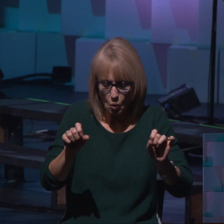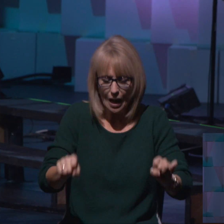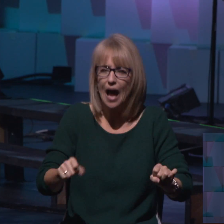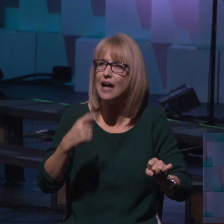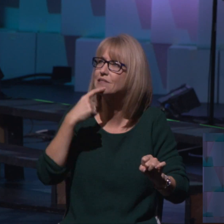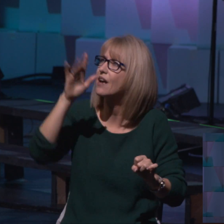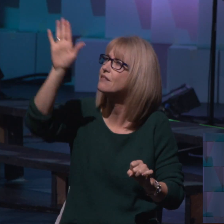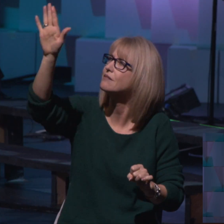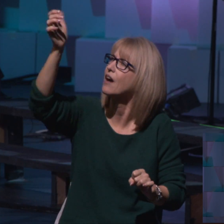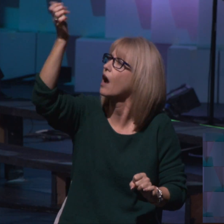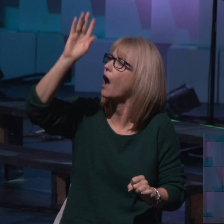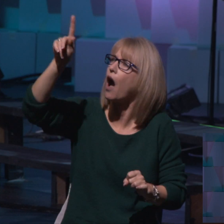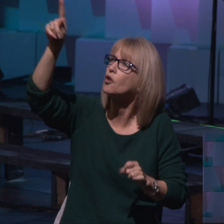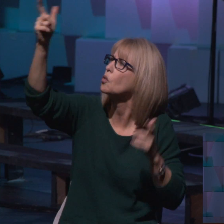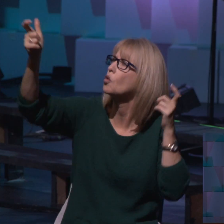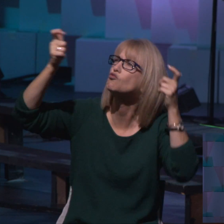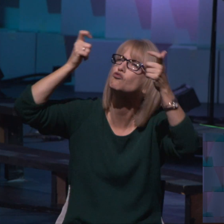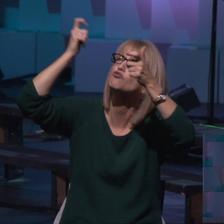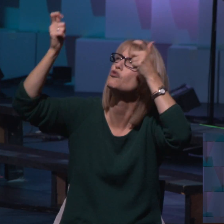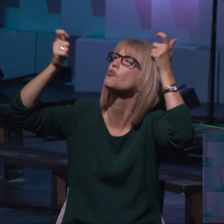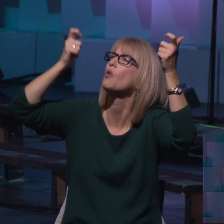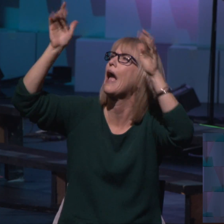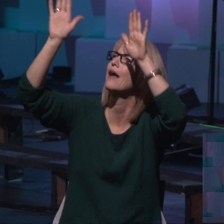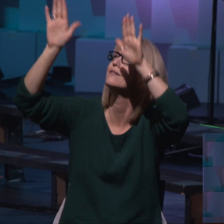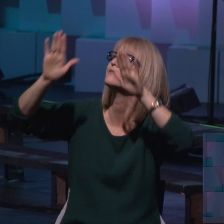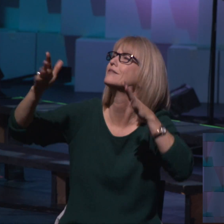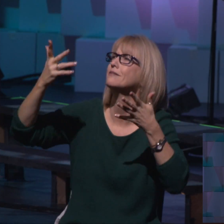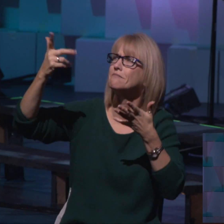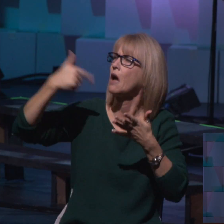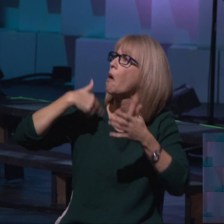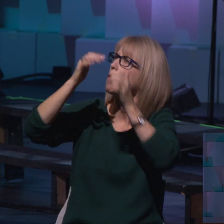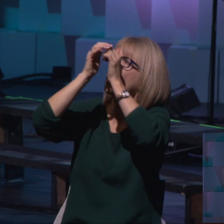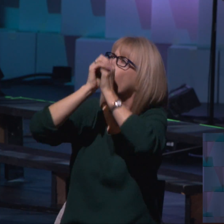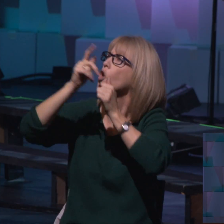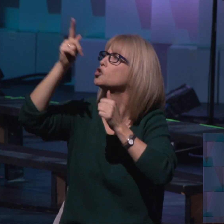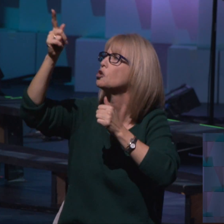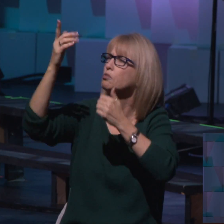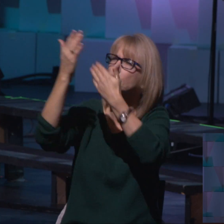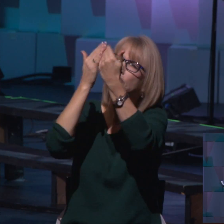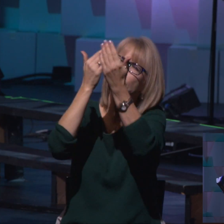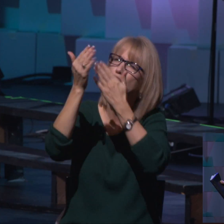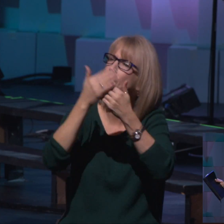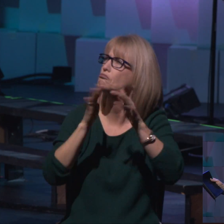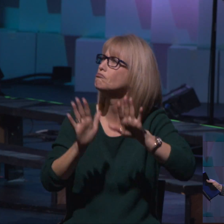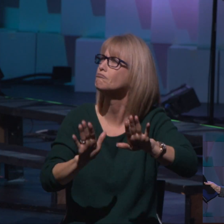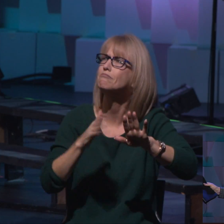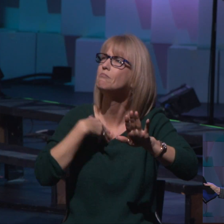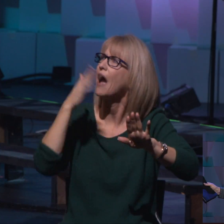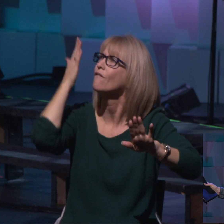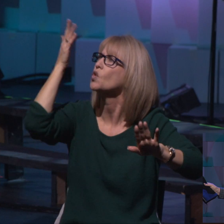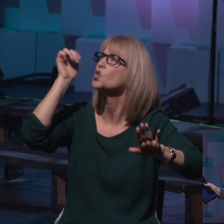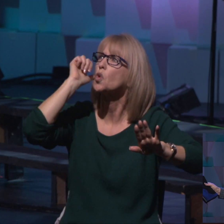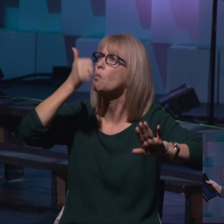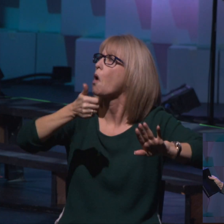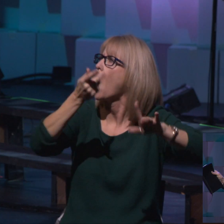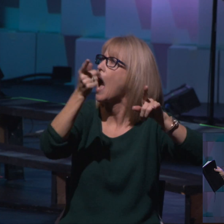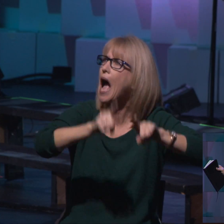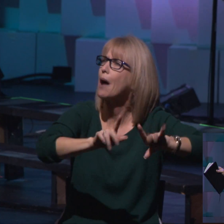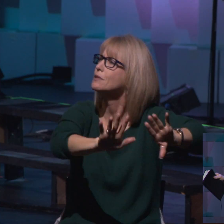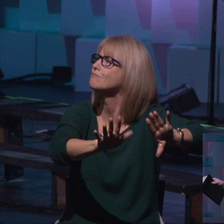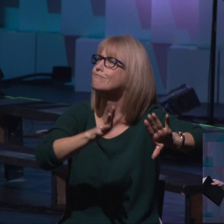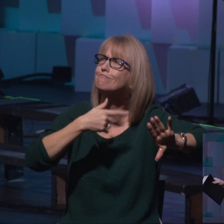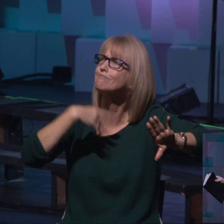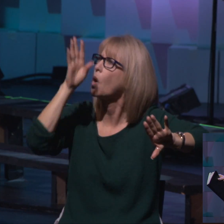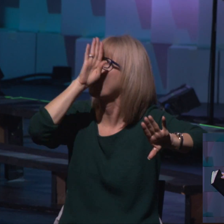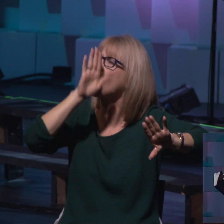and I'm still going to worship you and honor you for being the great God you are. Even though I don't know what's going to happen tomorrow, I know